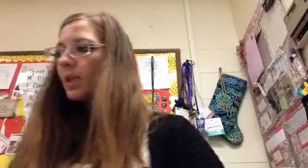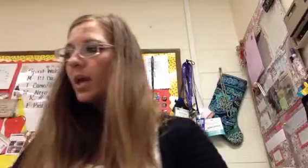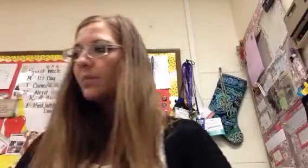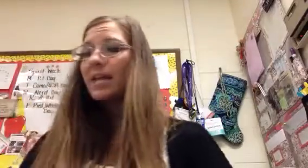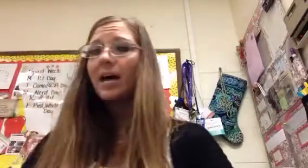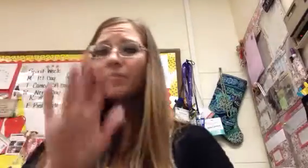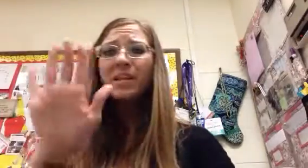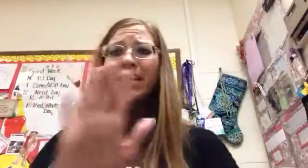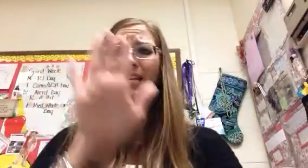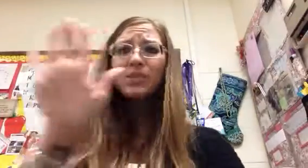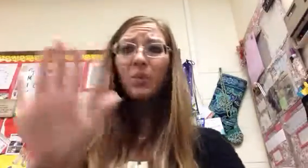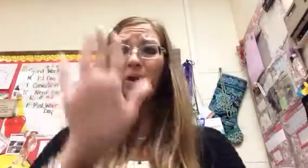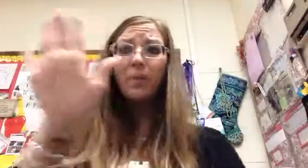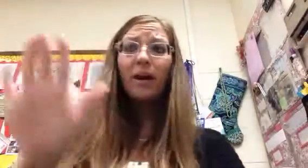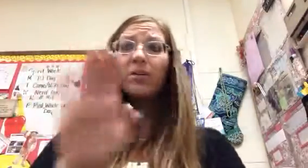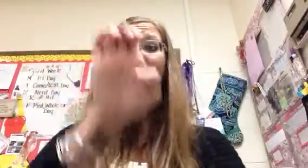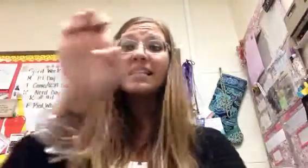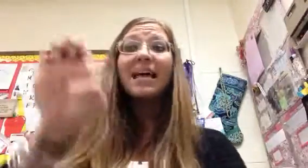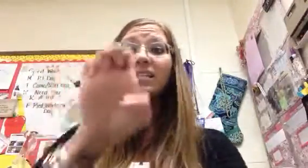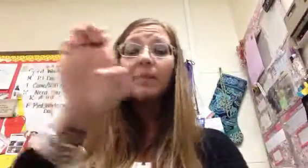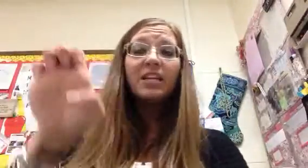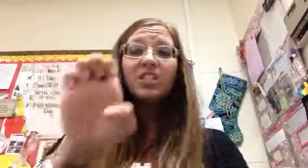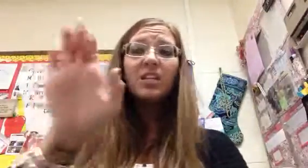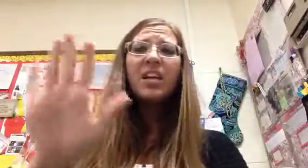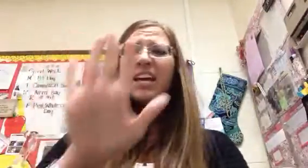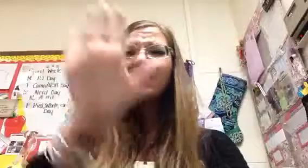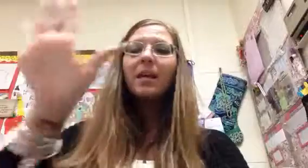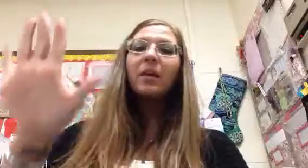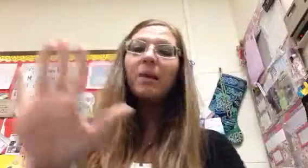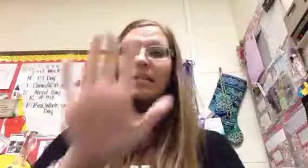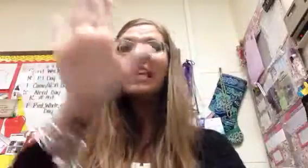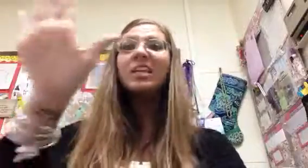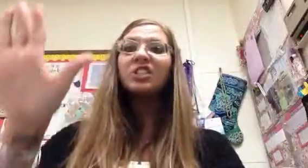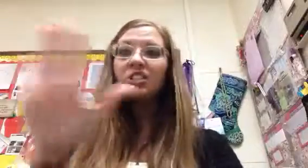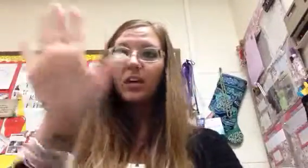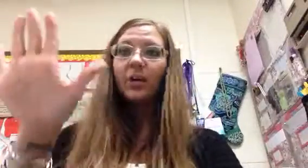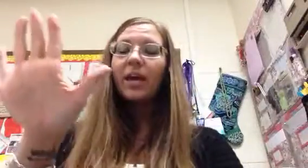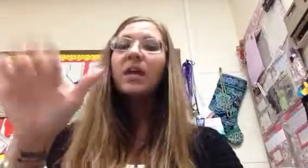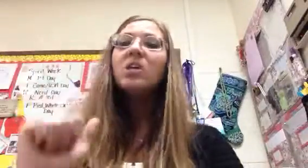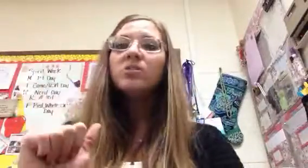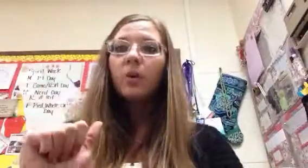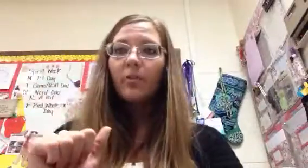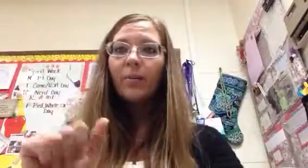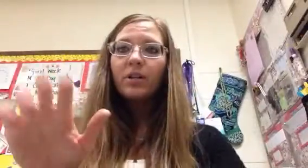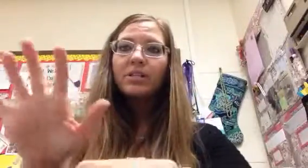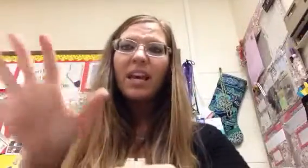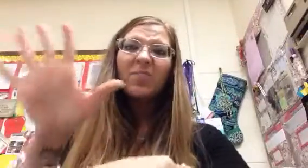I have time. This is a roundabout. This is estimation. It's kind of like it makes it ish. Okay, so if I'm going to say,